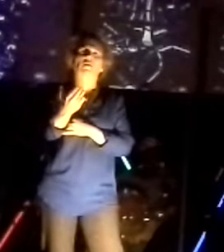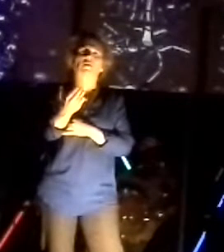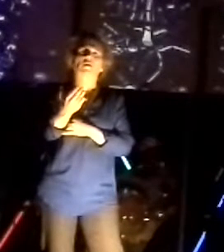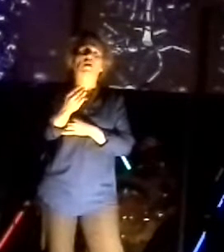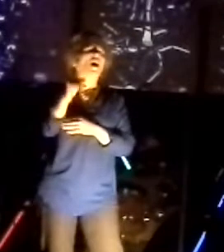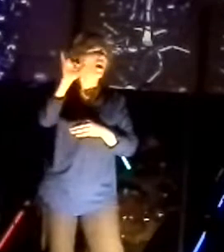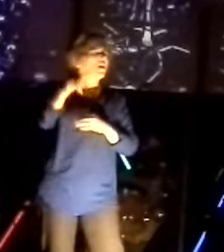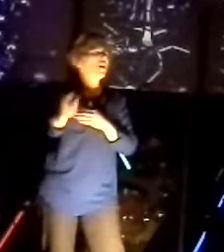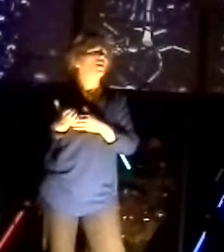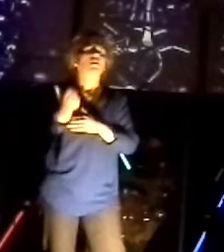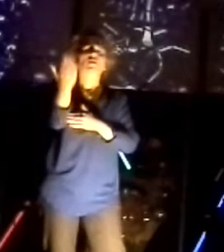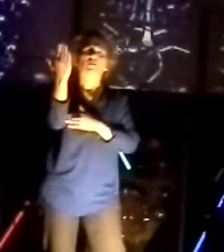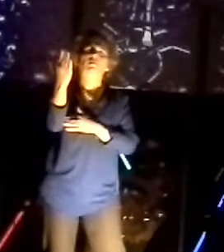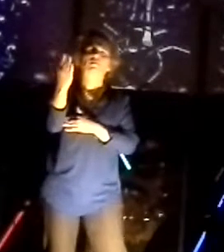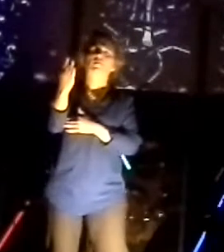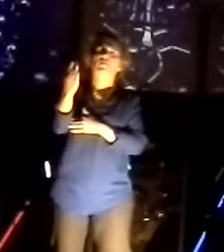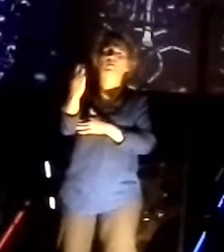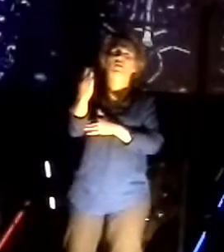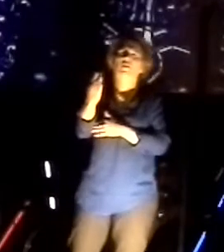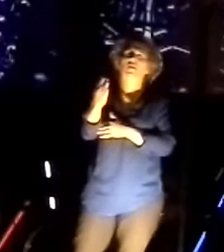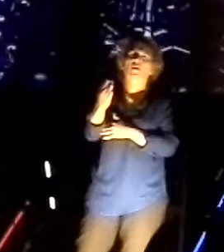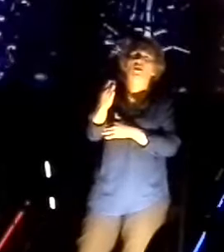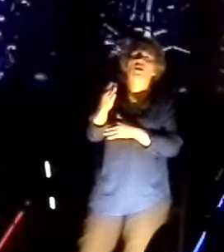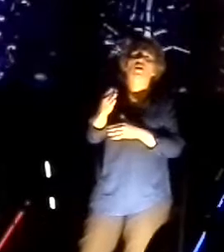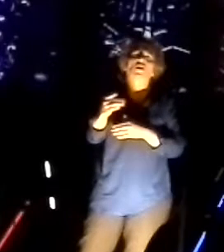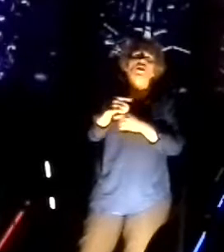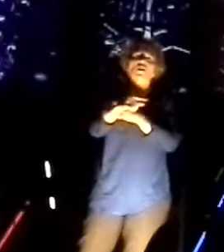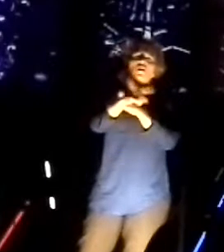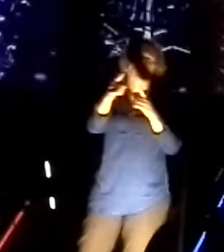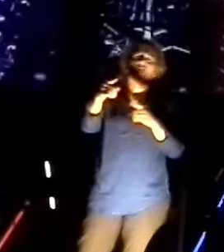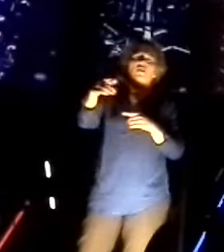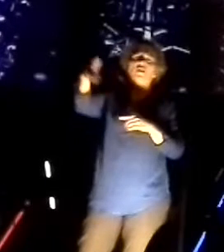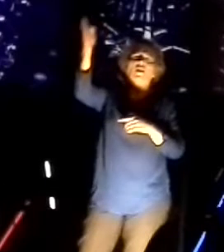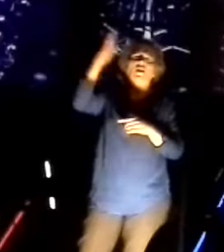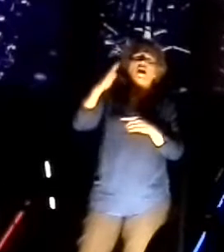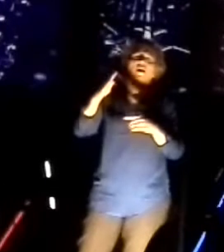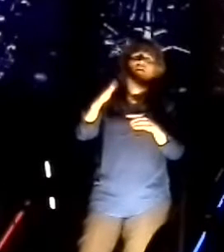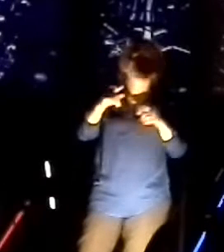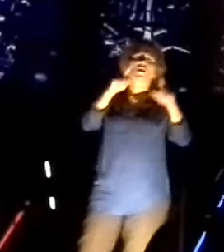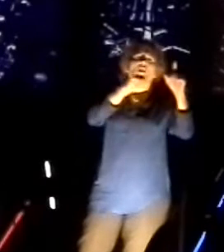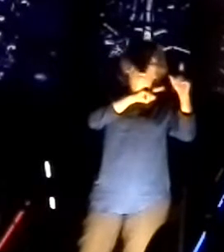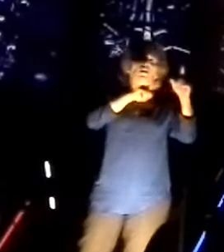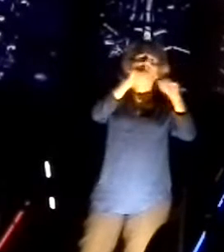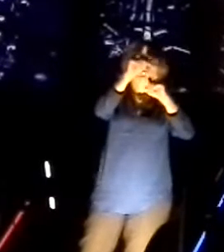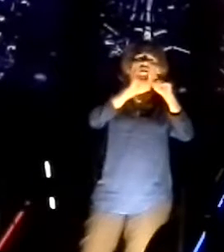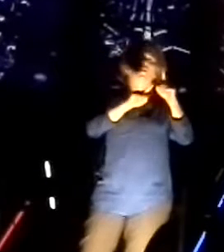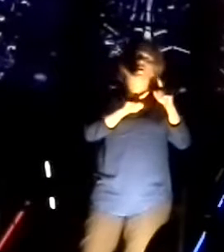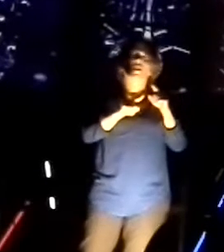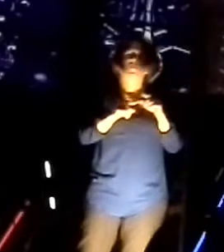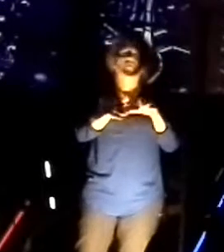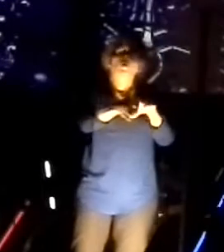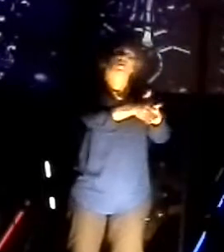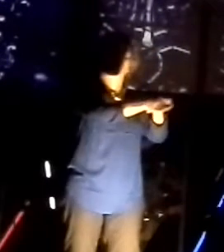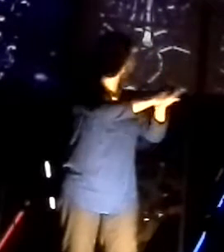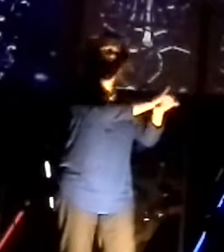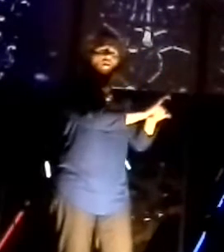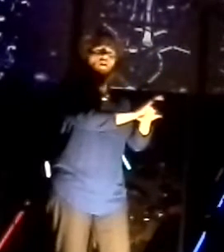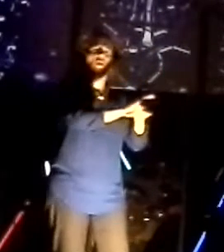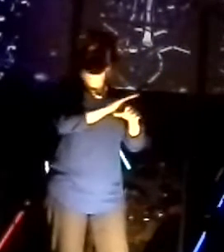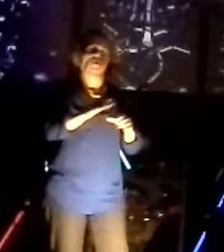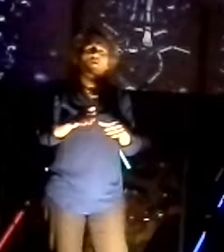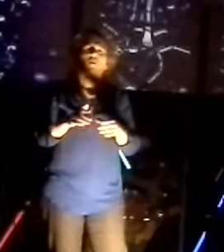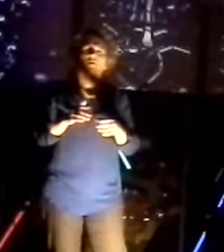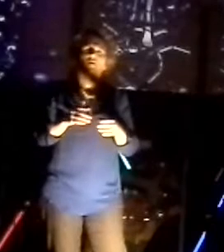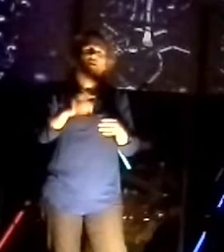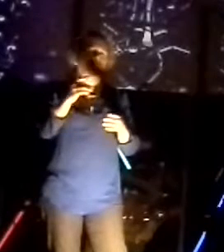morning. That morning when God thought of you. That morning when the stone was removed. That morning when the corpse decided to do what it